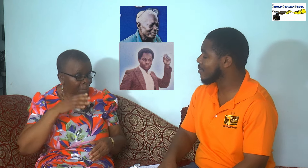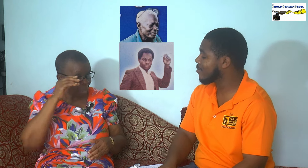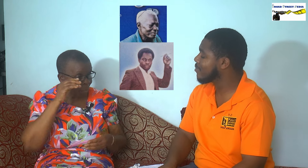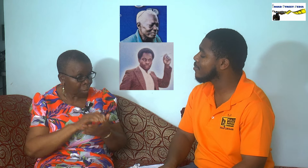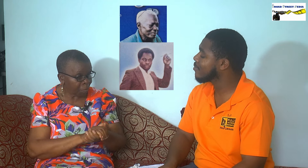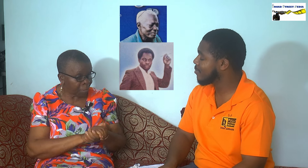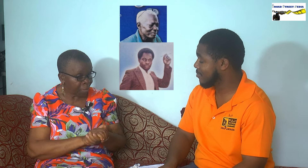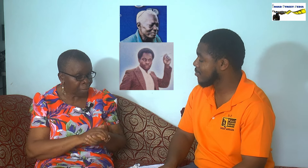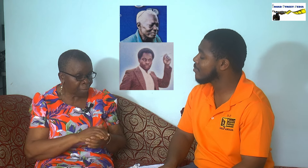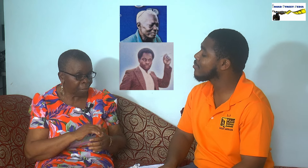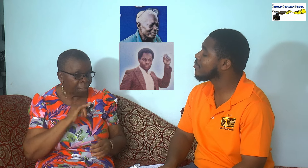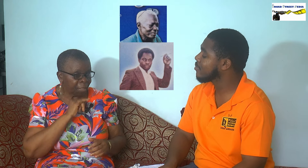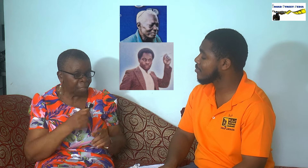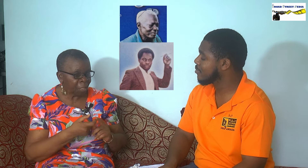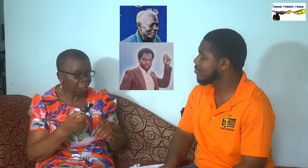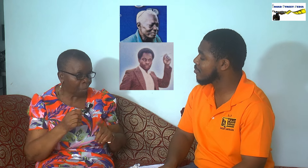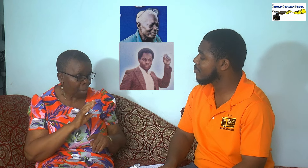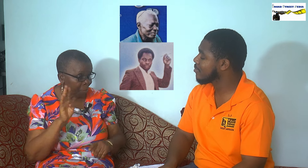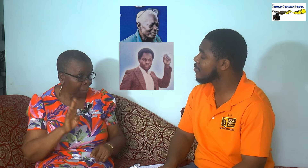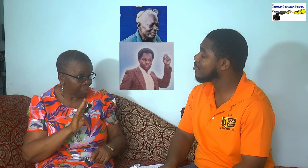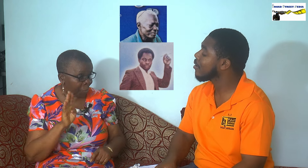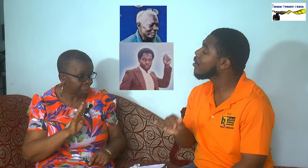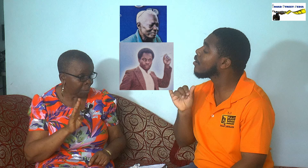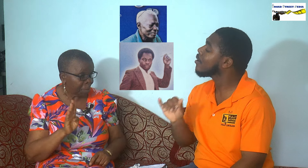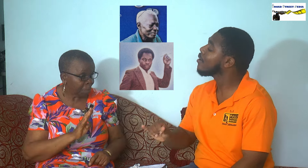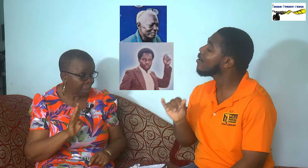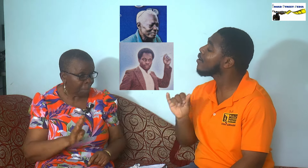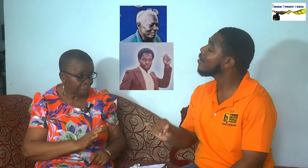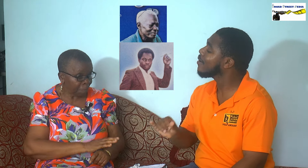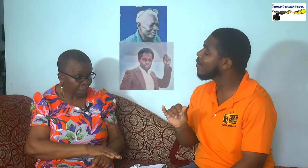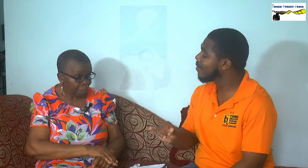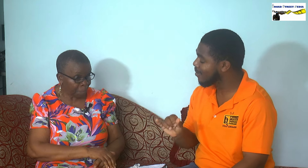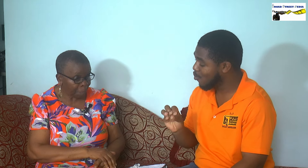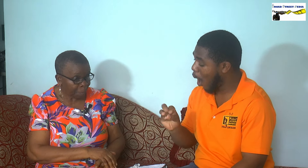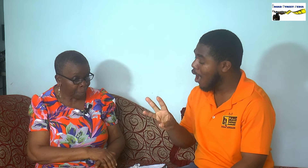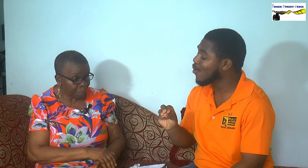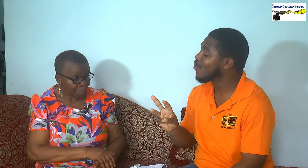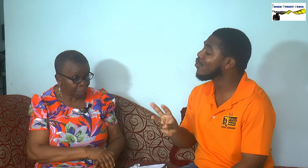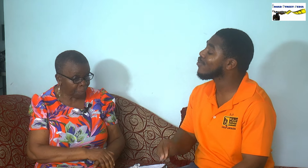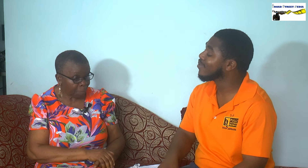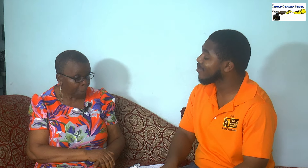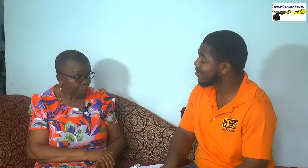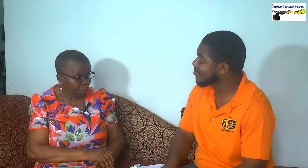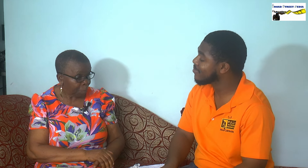My husband is from Barbados. Okay, I see. Mm-hmm. Wow. Mm-hmm.